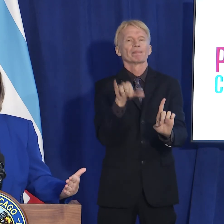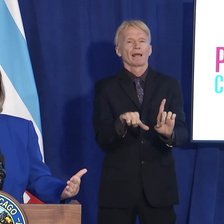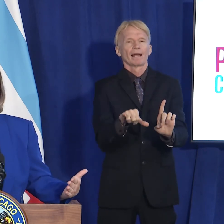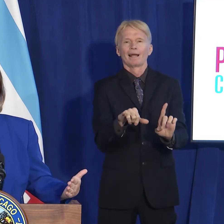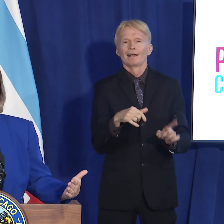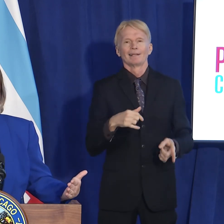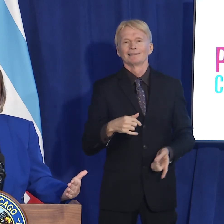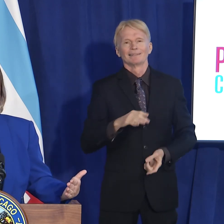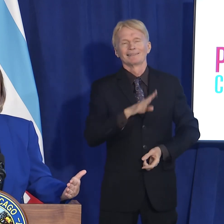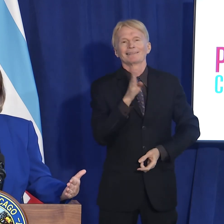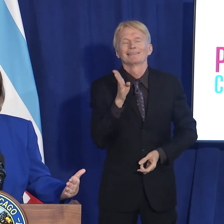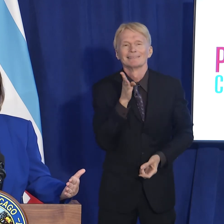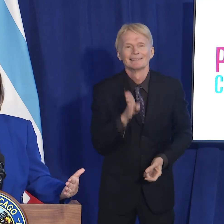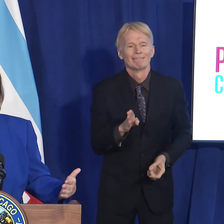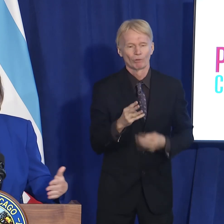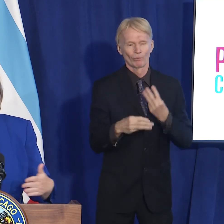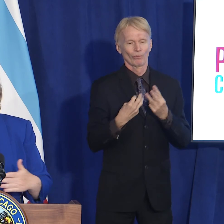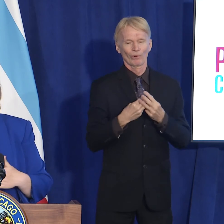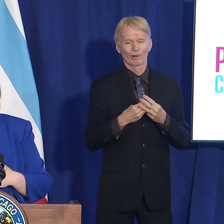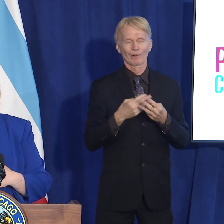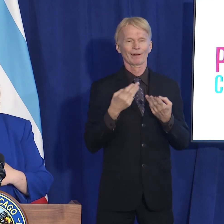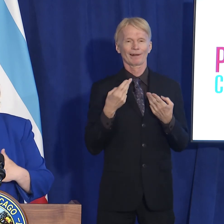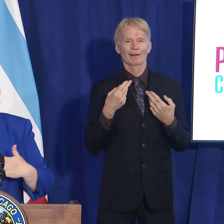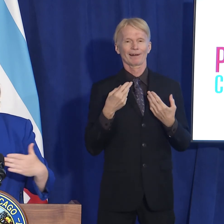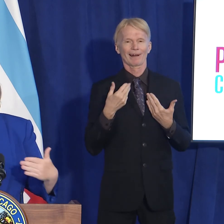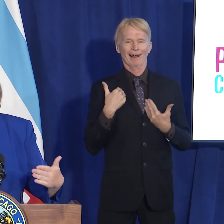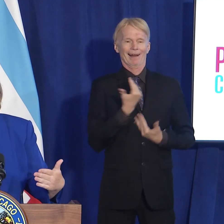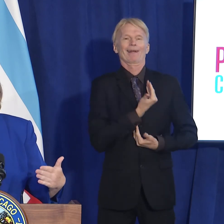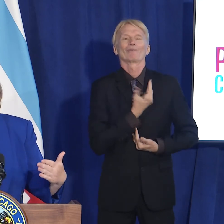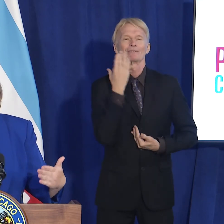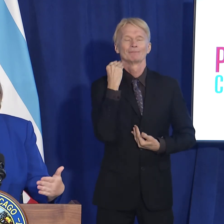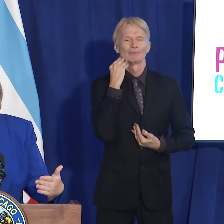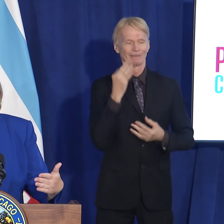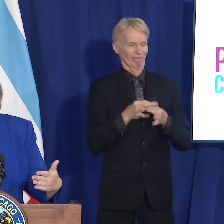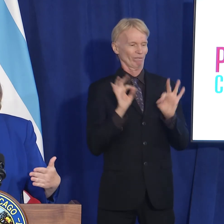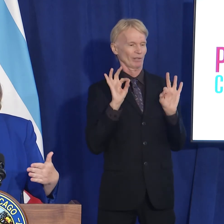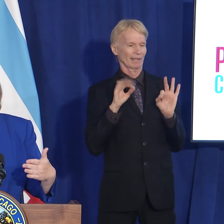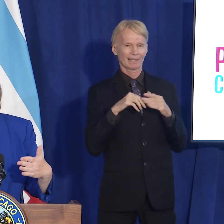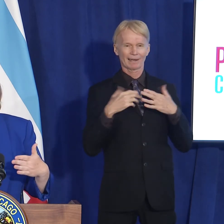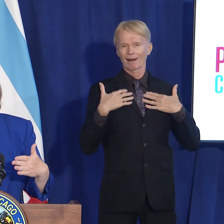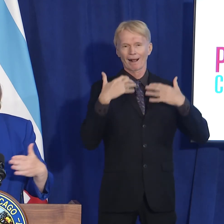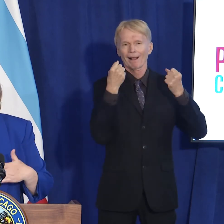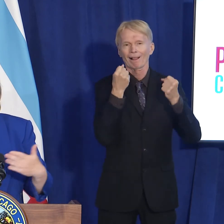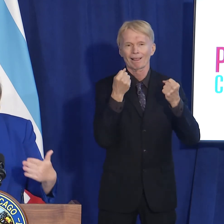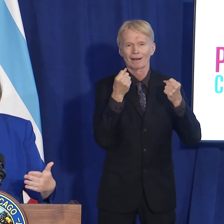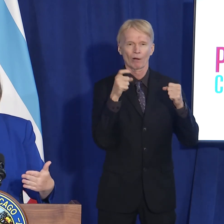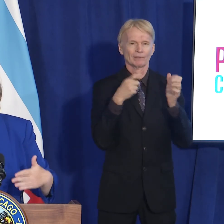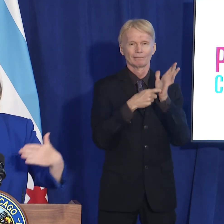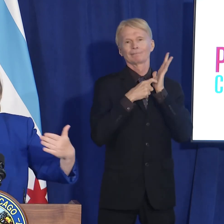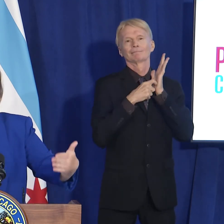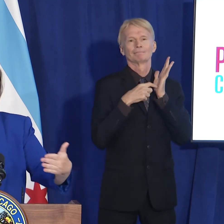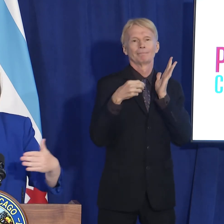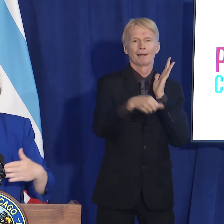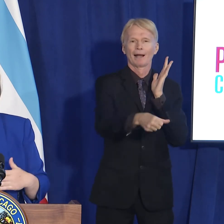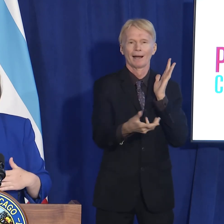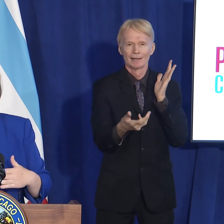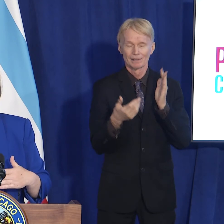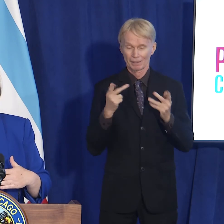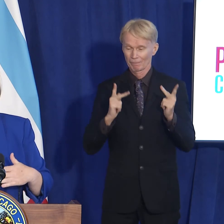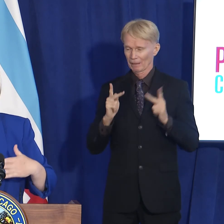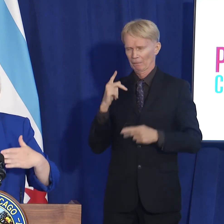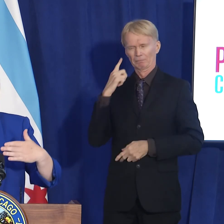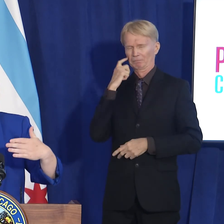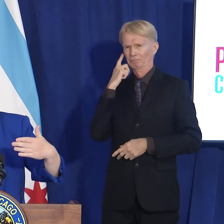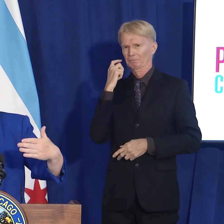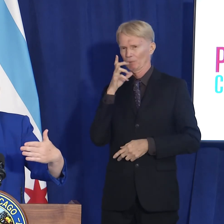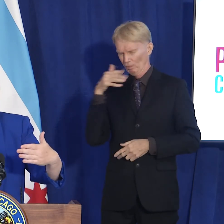have things that are free in our healthcare system. And I think we have people still who don't believe that they're not going to get a bill